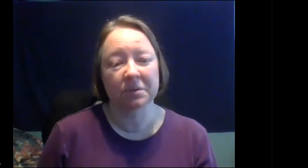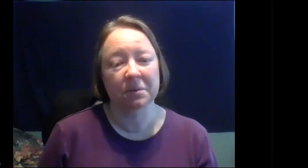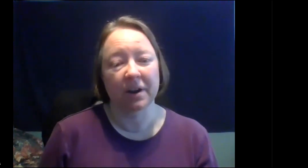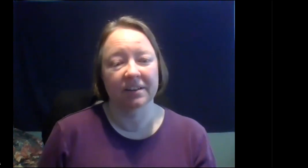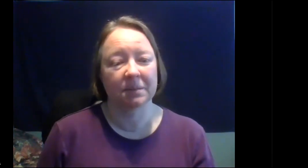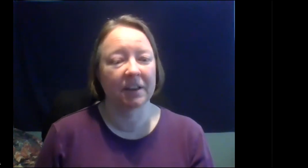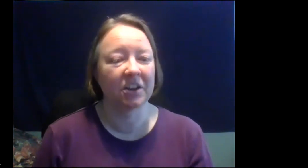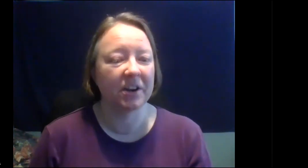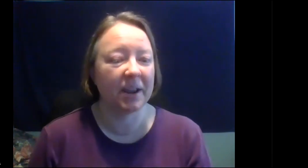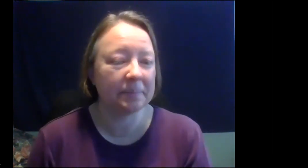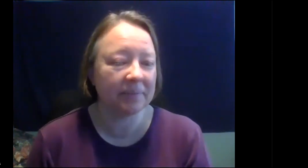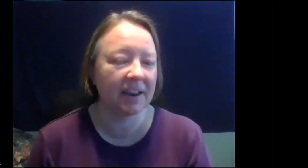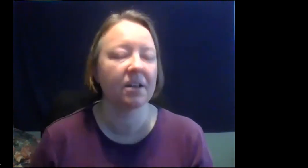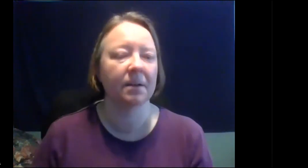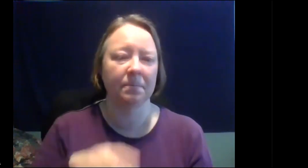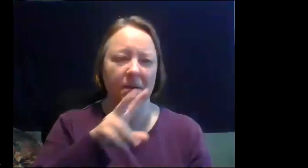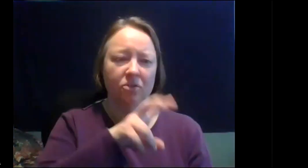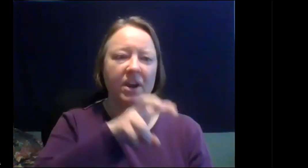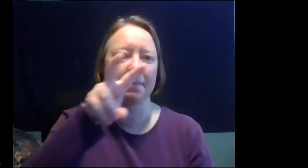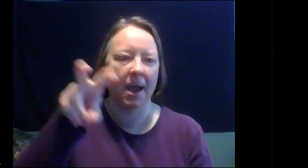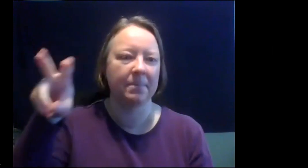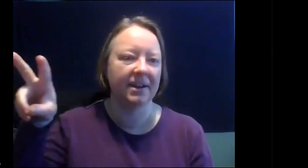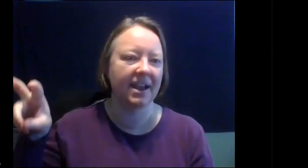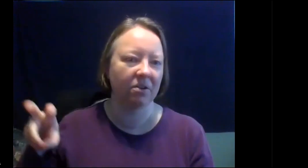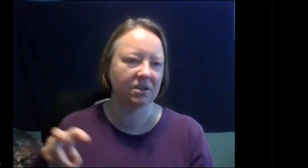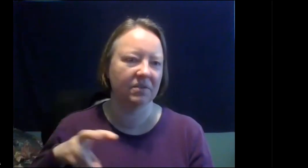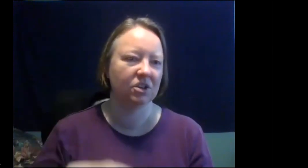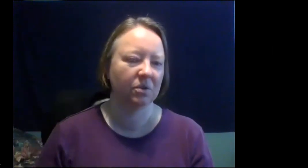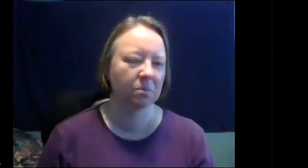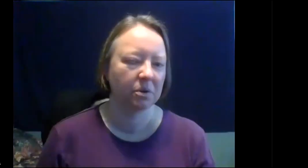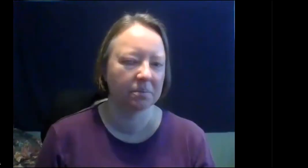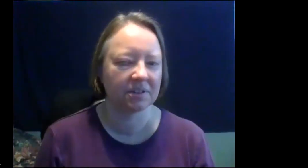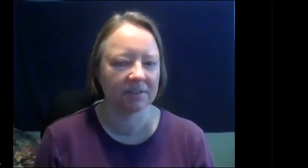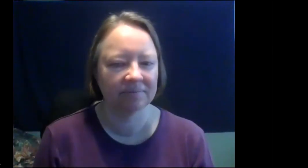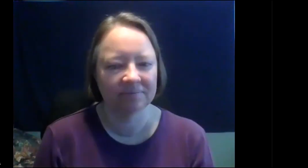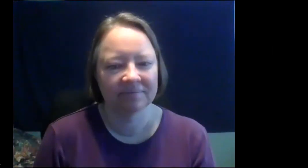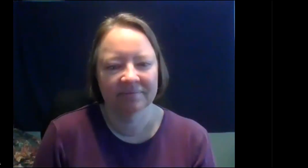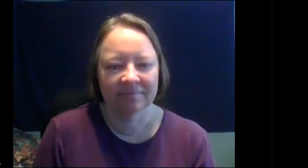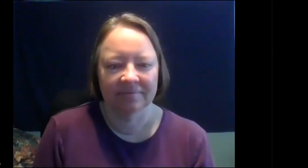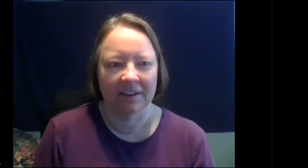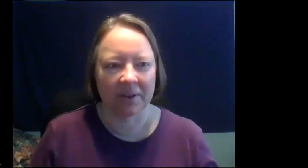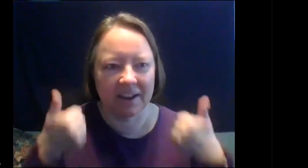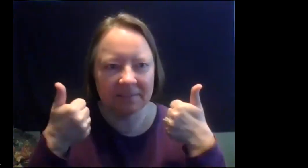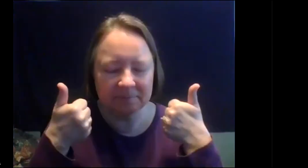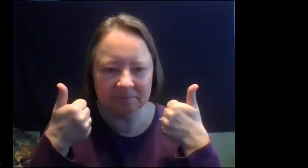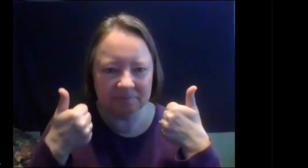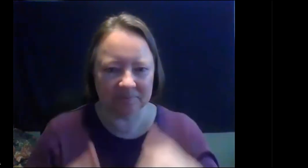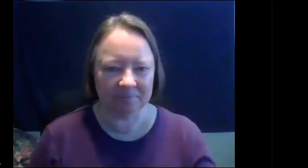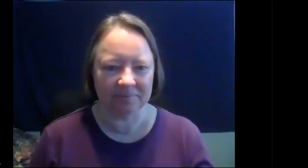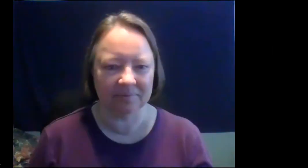rooms to practice spelling your name, and I'll try to pop in and out of each of your rooms. Okay? Yeah, I'm going to